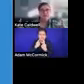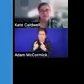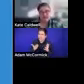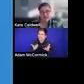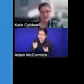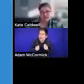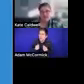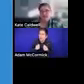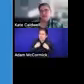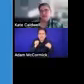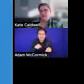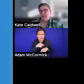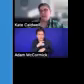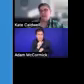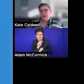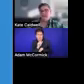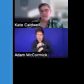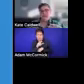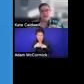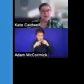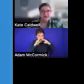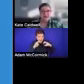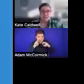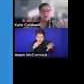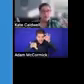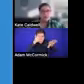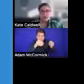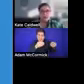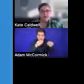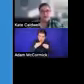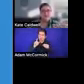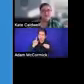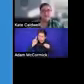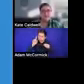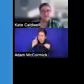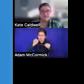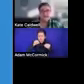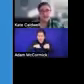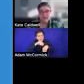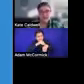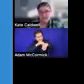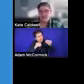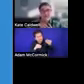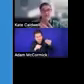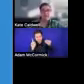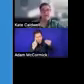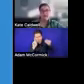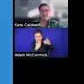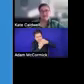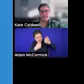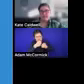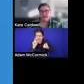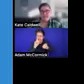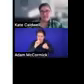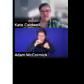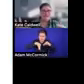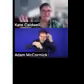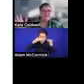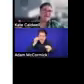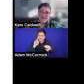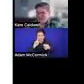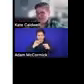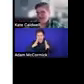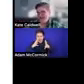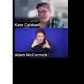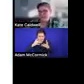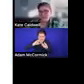engage meaningfully with intersectionality when we're working with citizen data? So that's a big buildup to my first